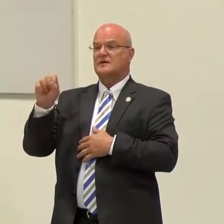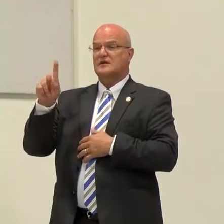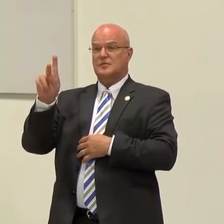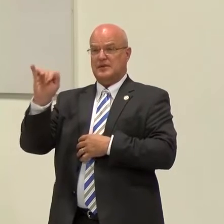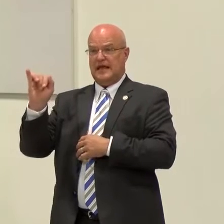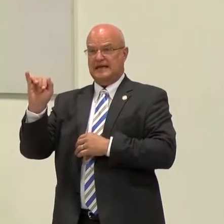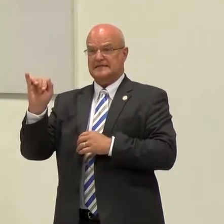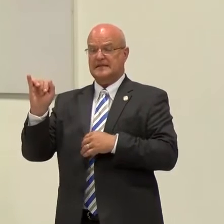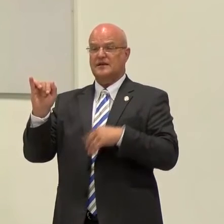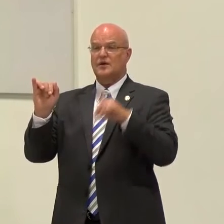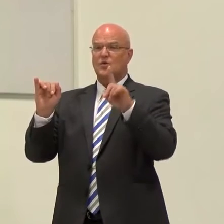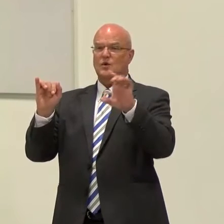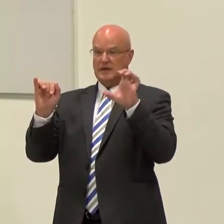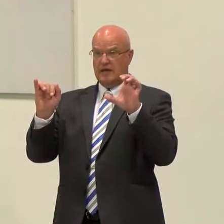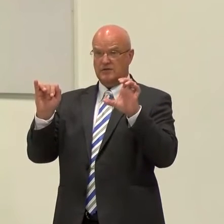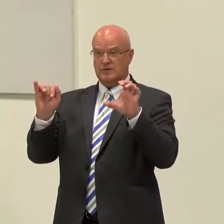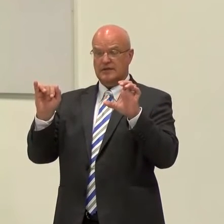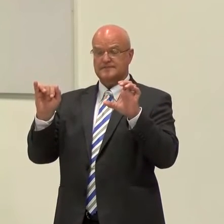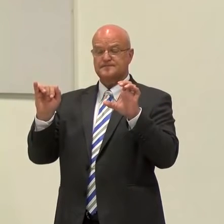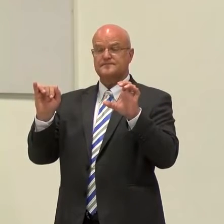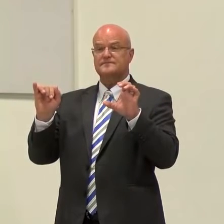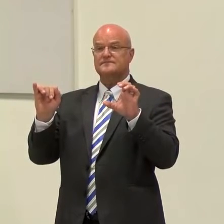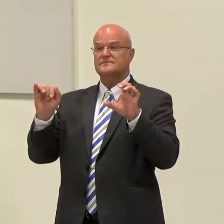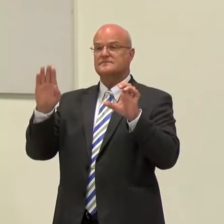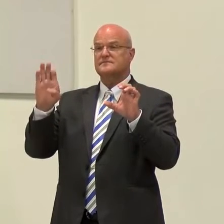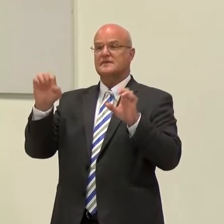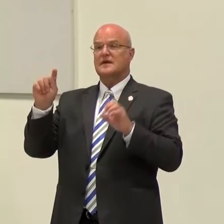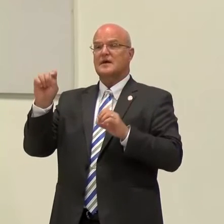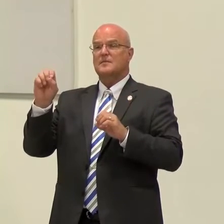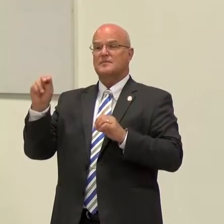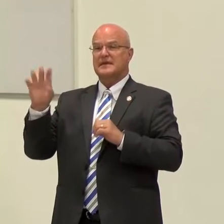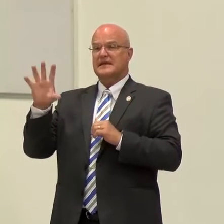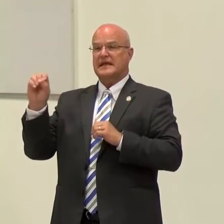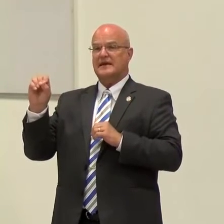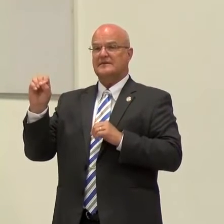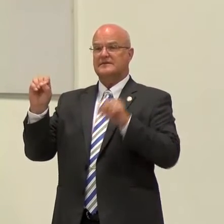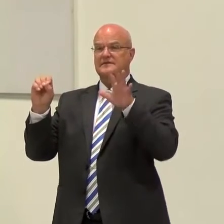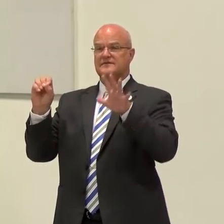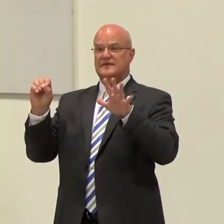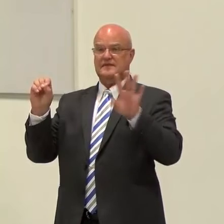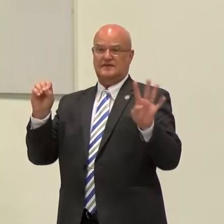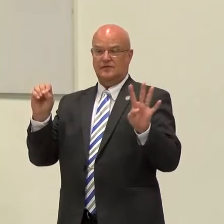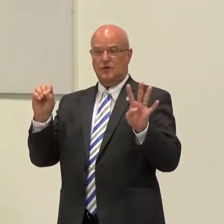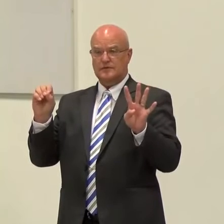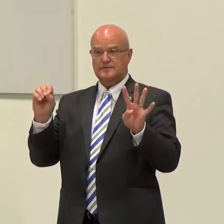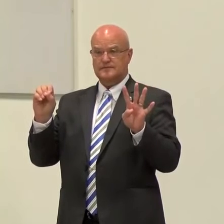with 100 new cases, Benton County with 54,